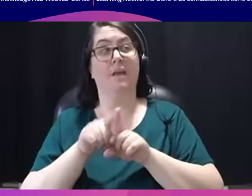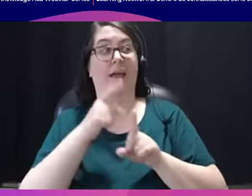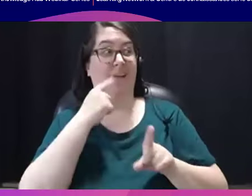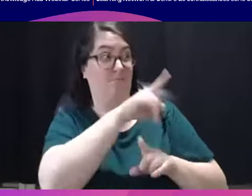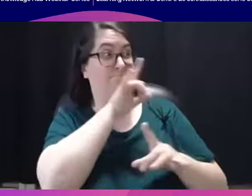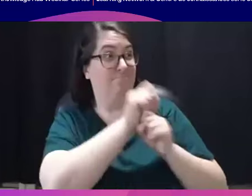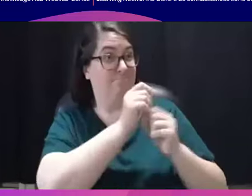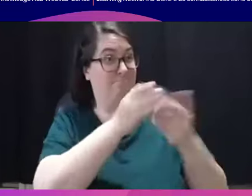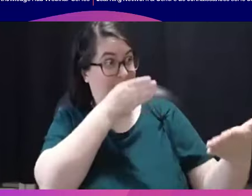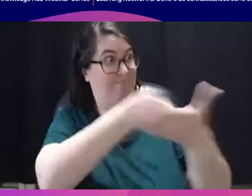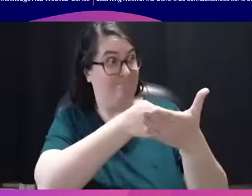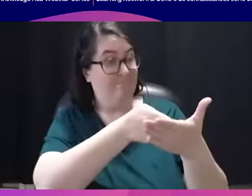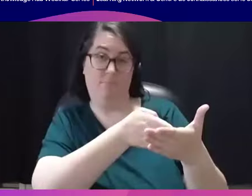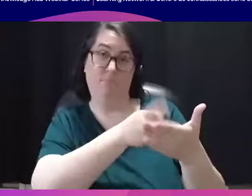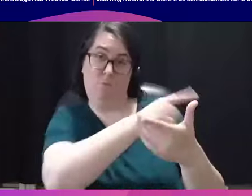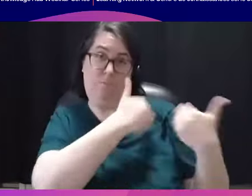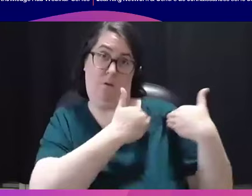accountable.